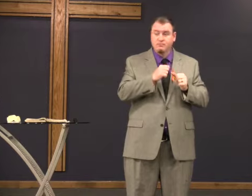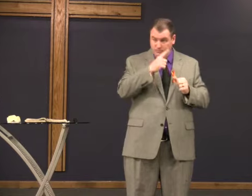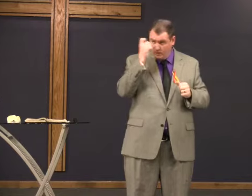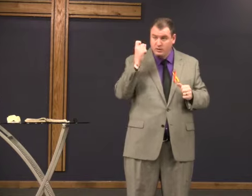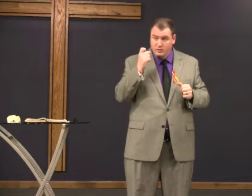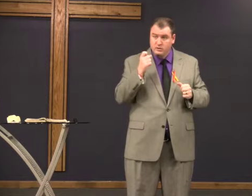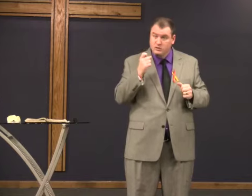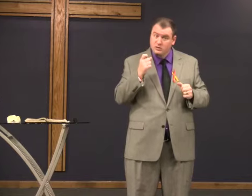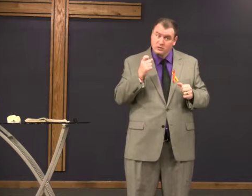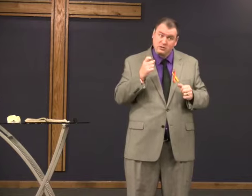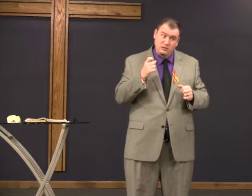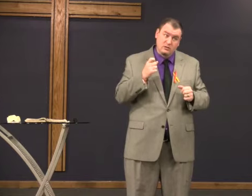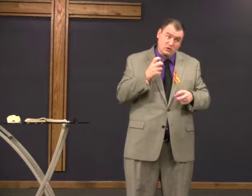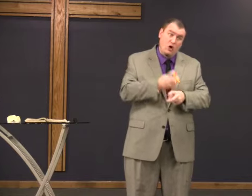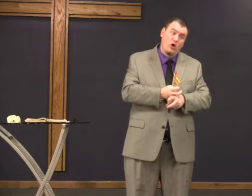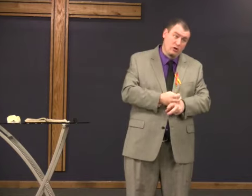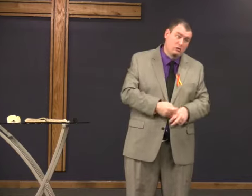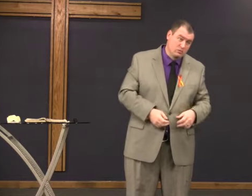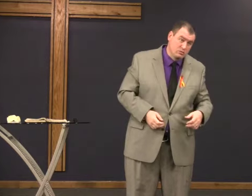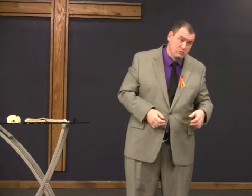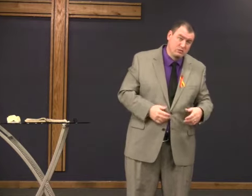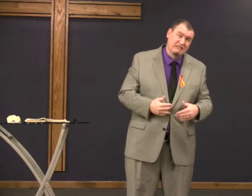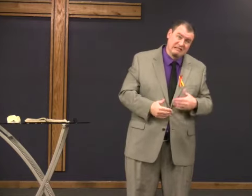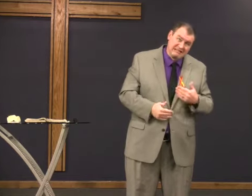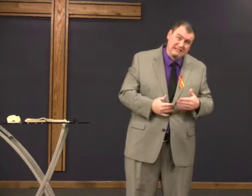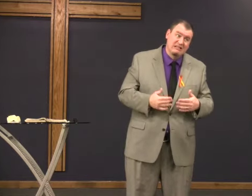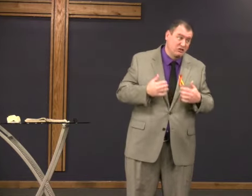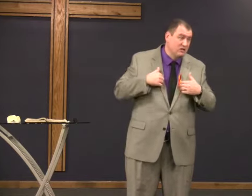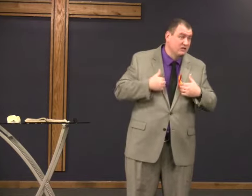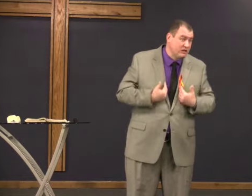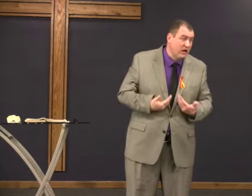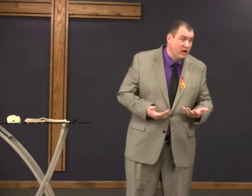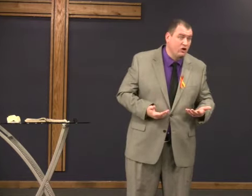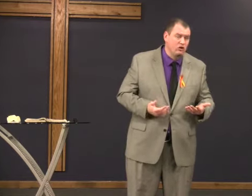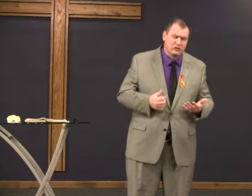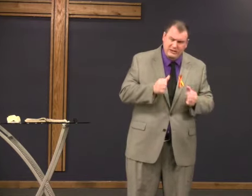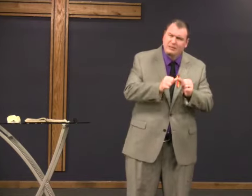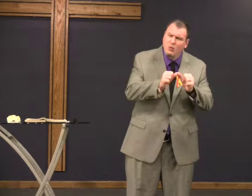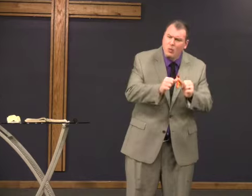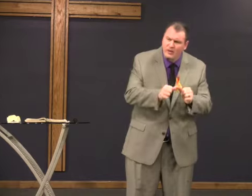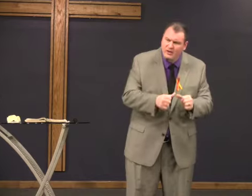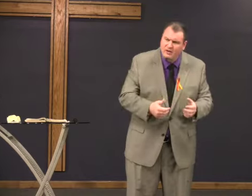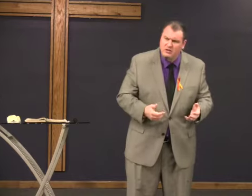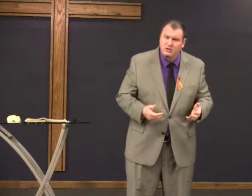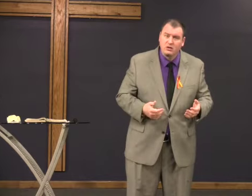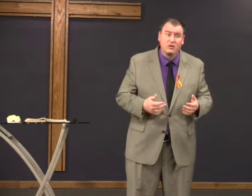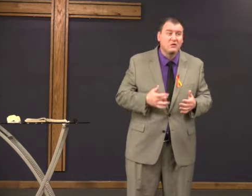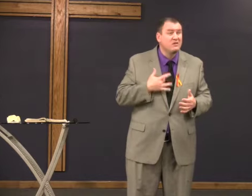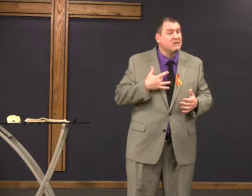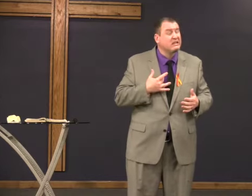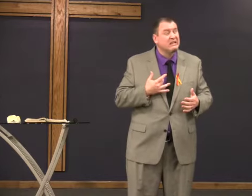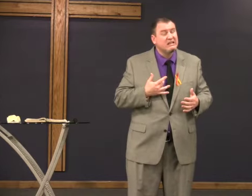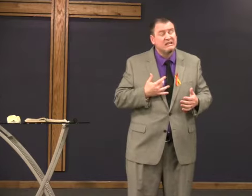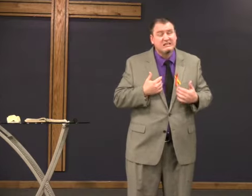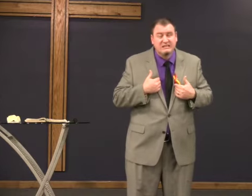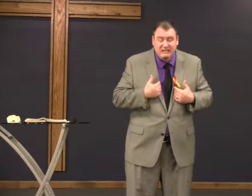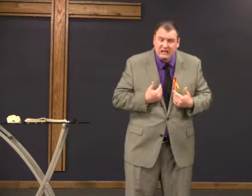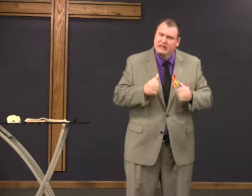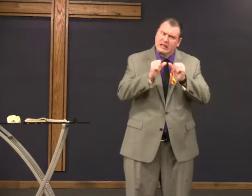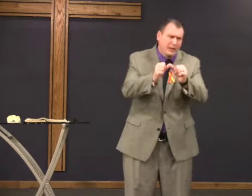And secondly, be persistent, because it's hard. You may be tired. Keep going.